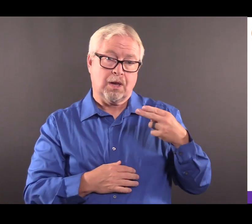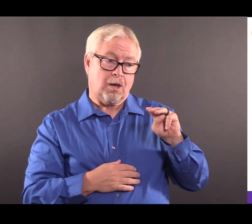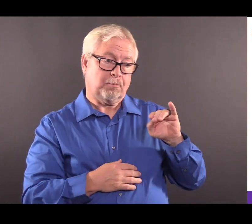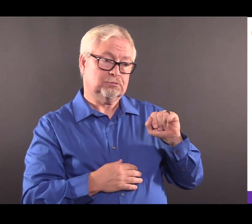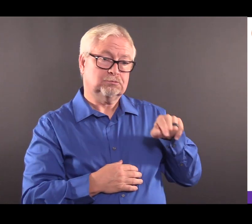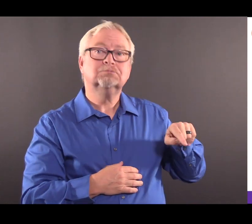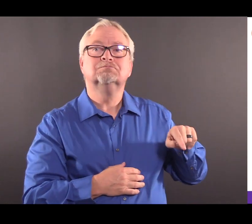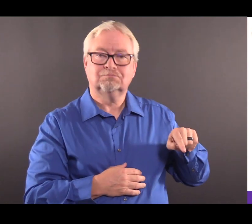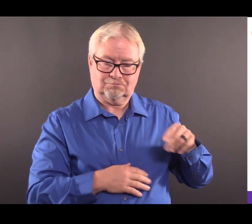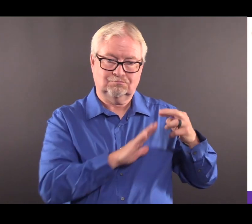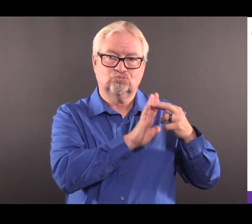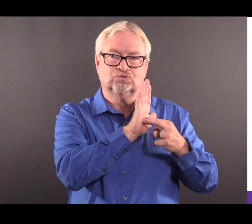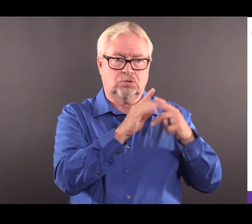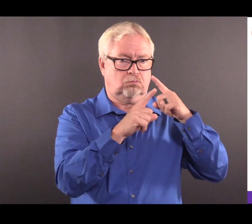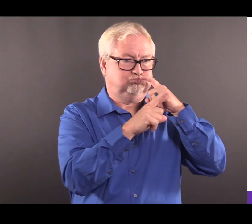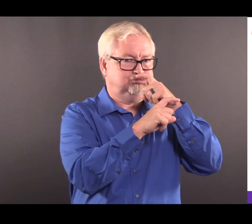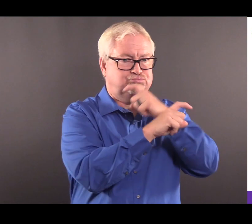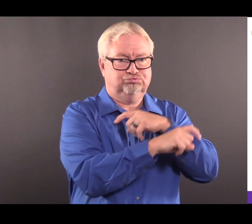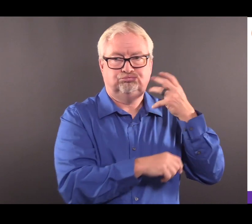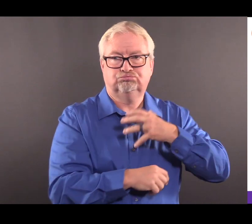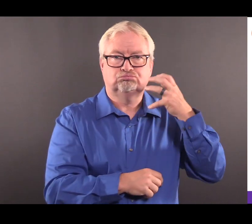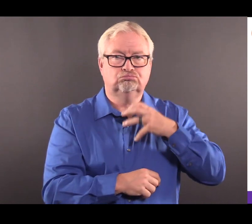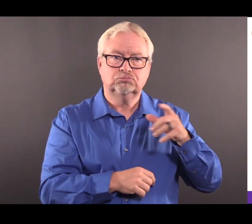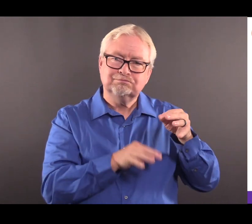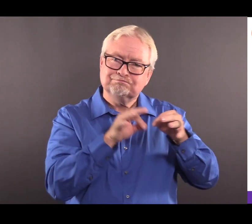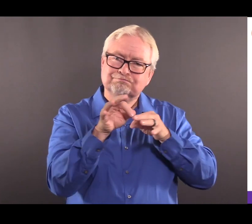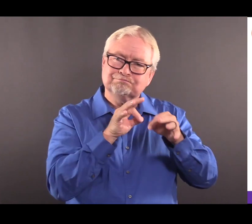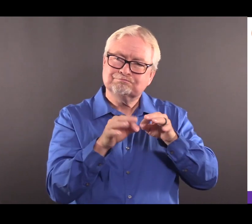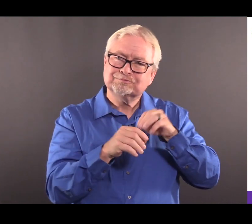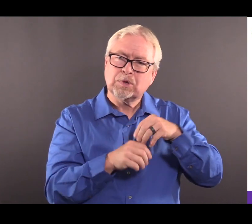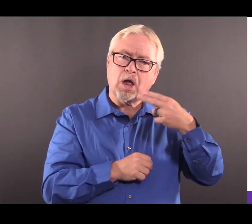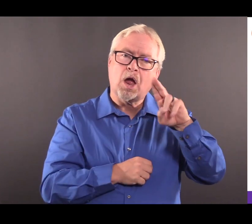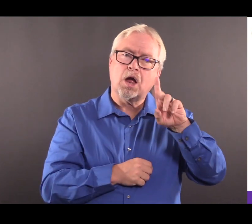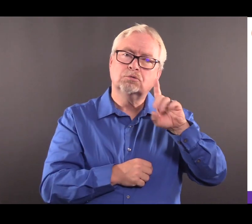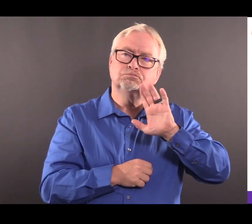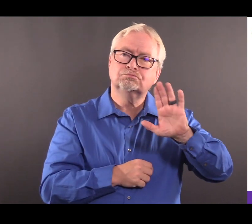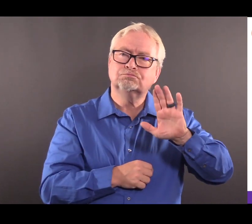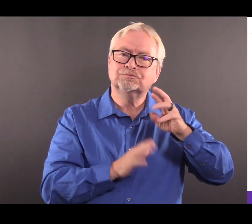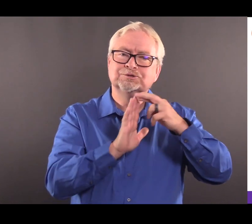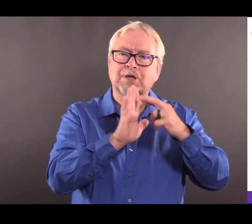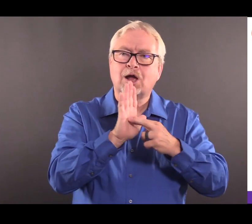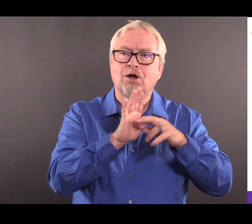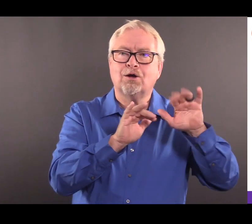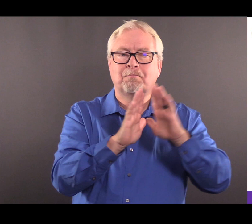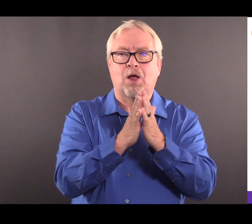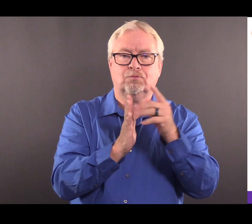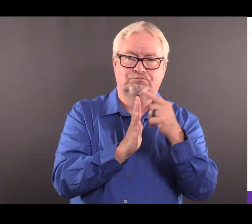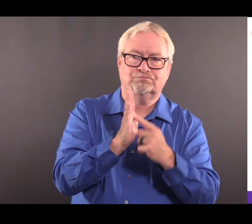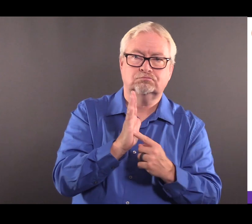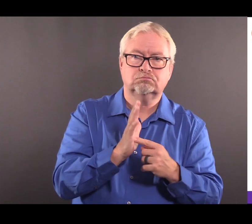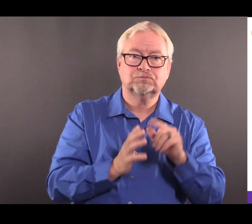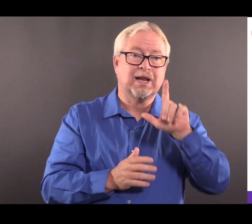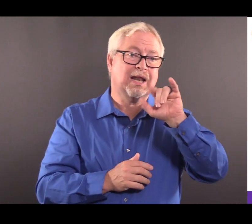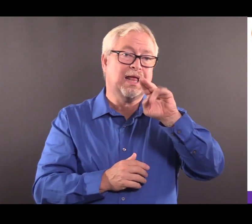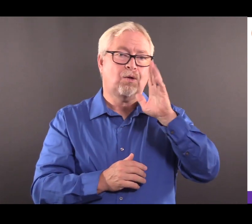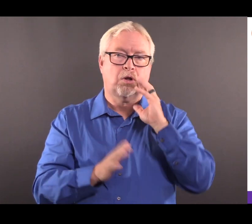The HMIS data standards are complicated, but are outlined in HUD's Data Standards Manual.